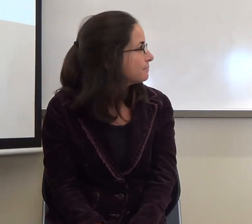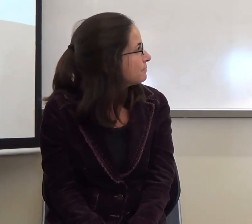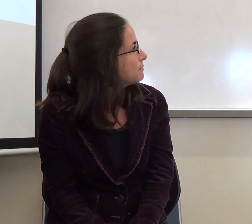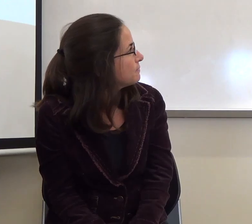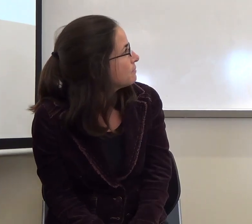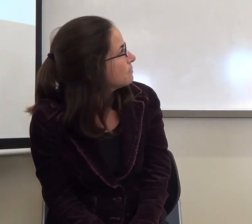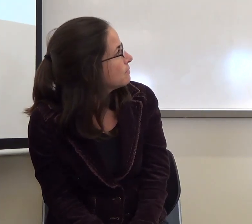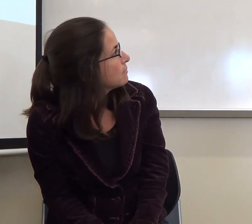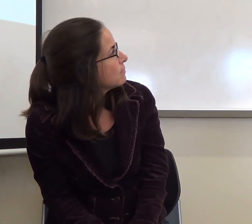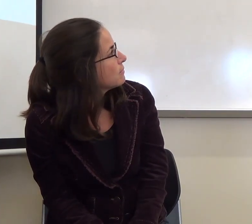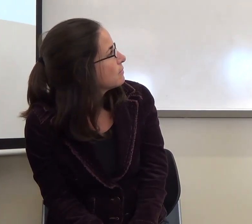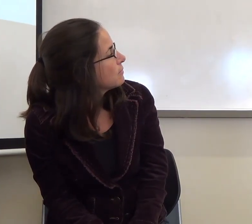or things.